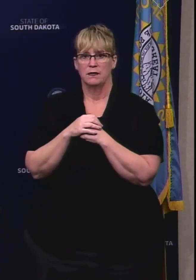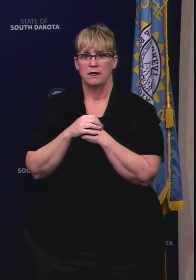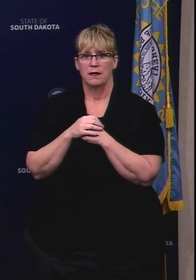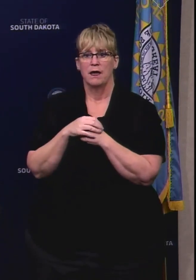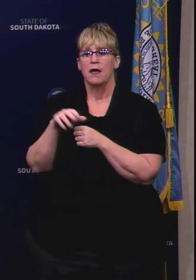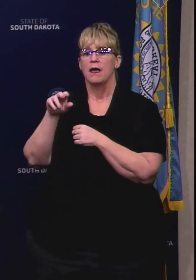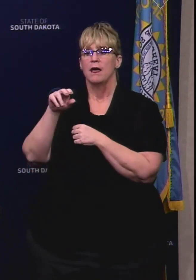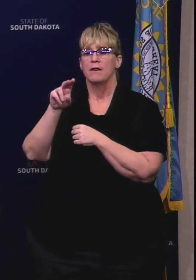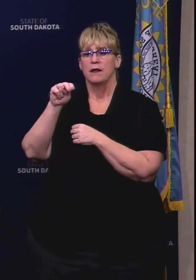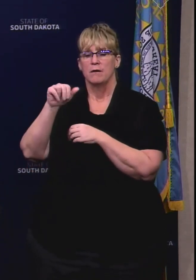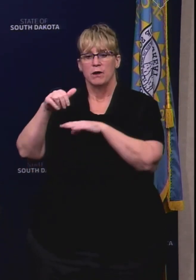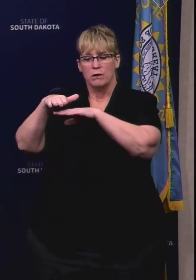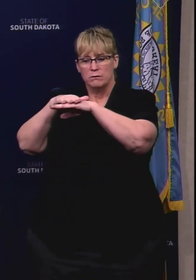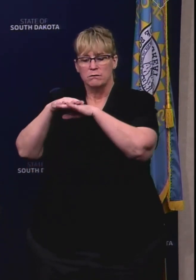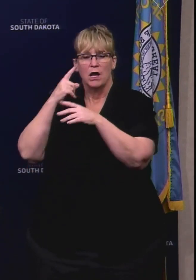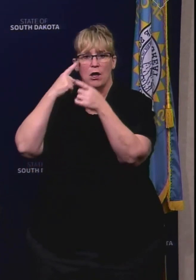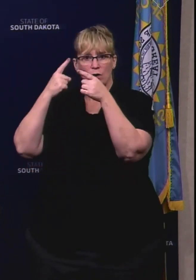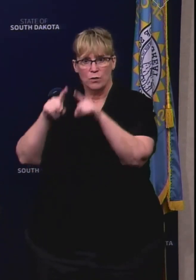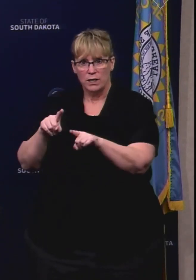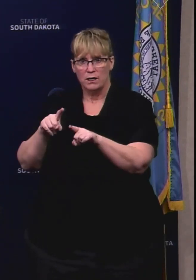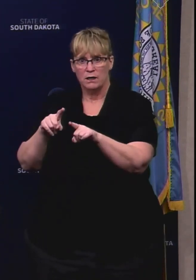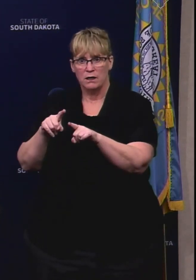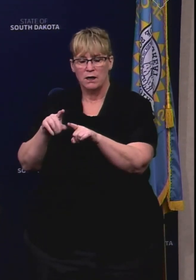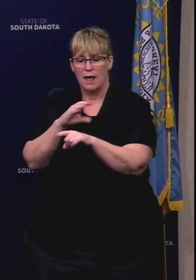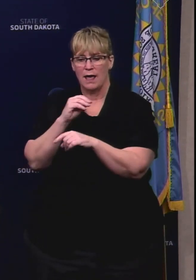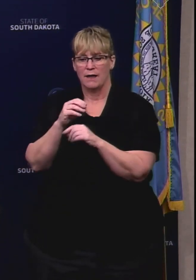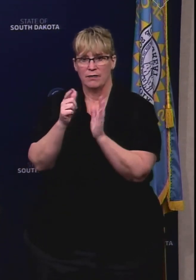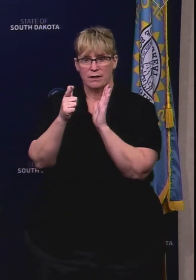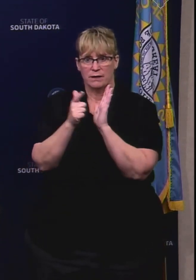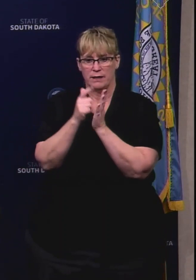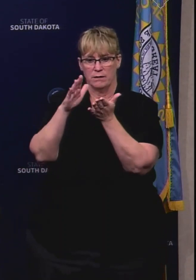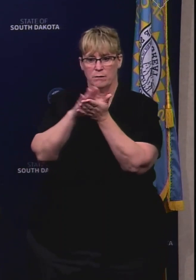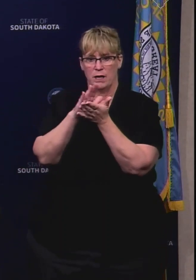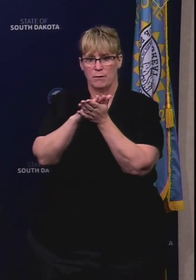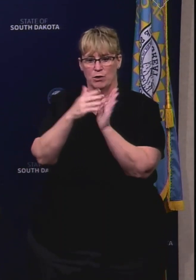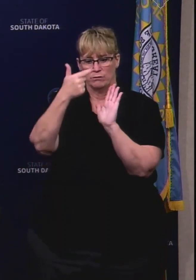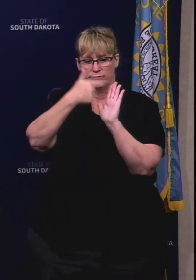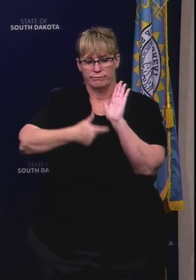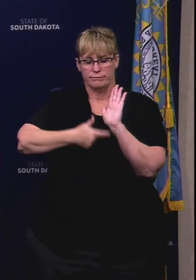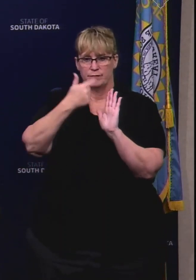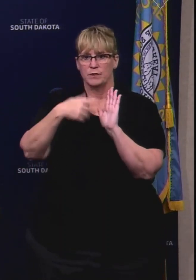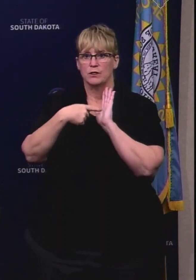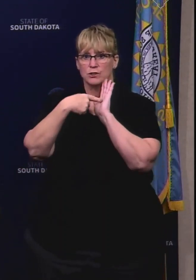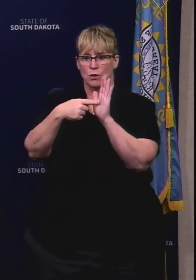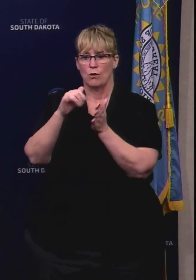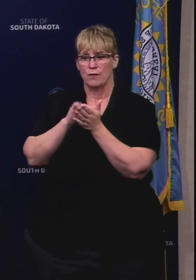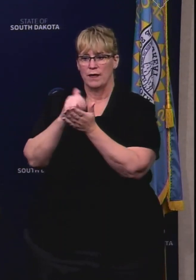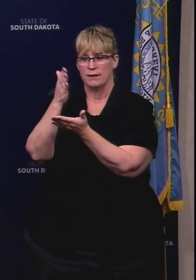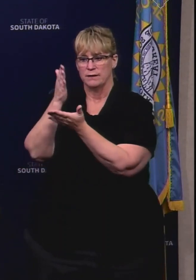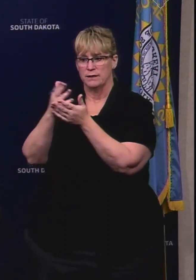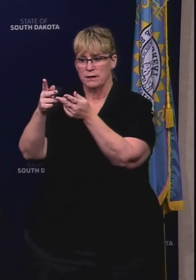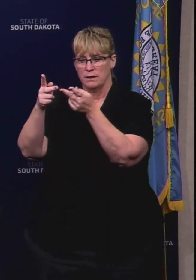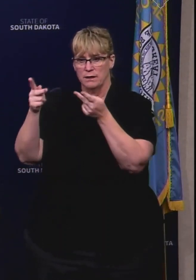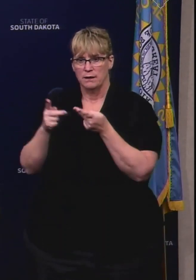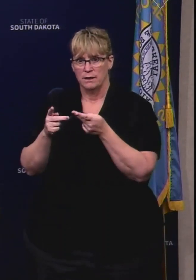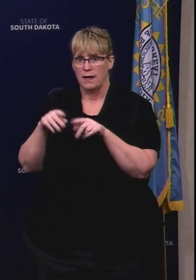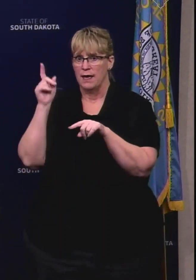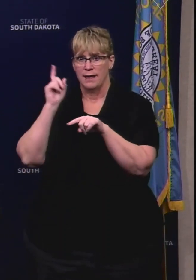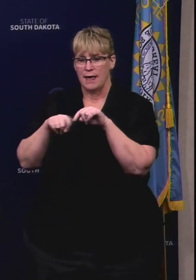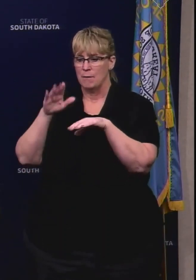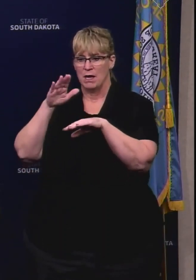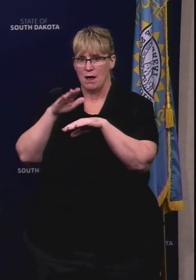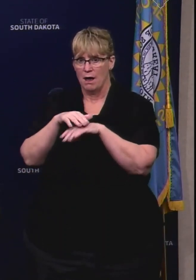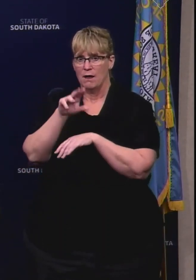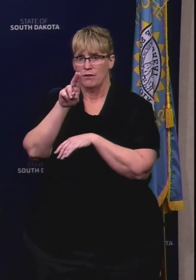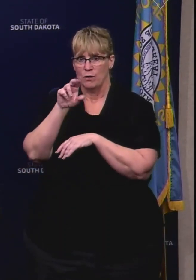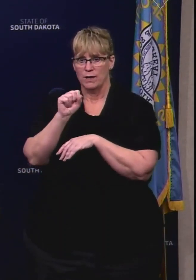the tribe did agree to. And the legal documentation is there showing that these checkpoints cannot lawfully be on U.S.